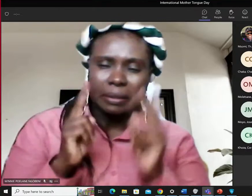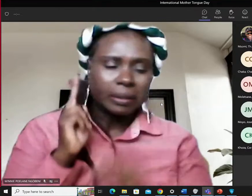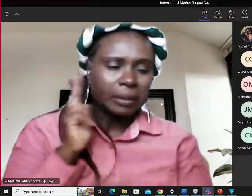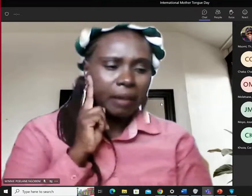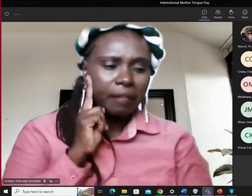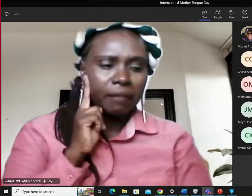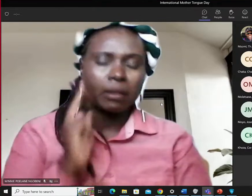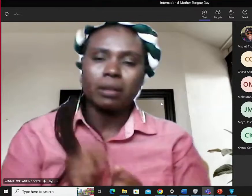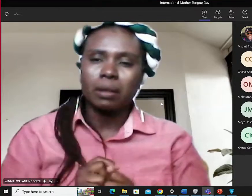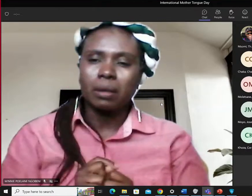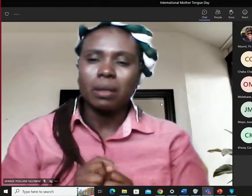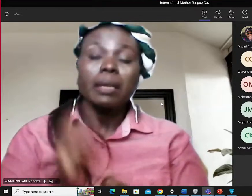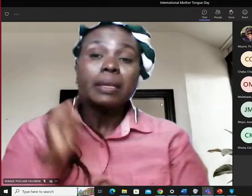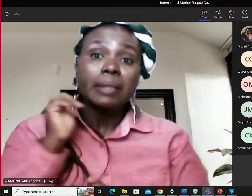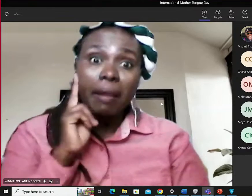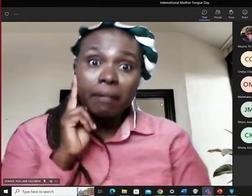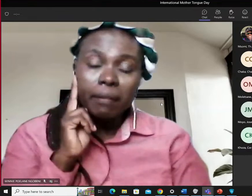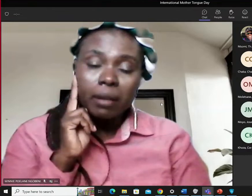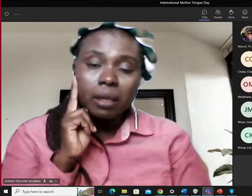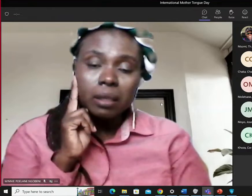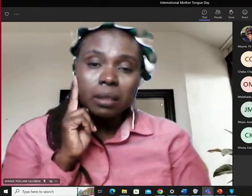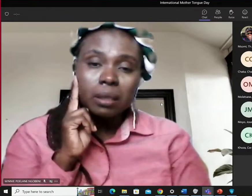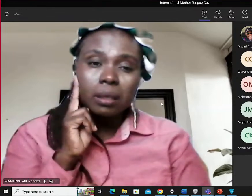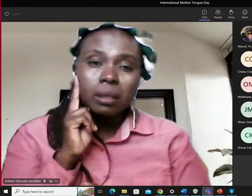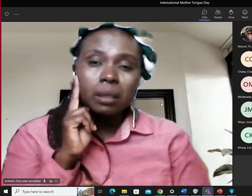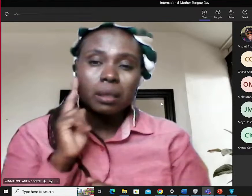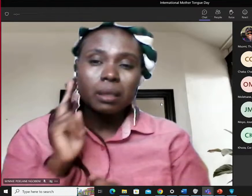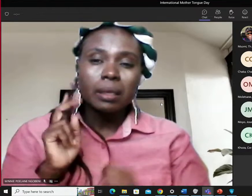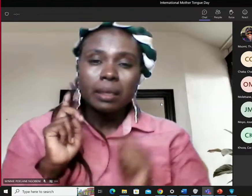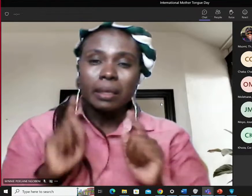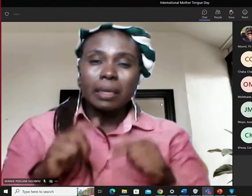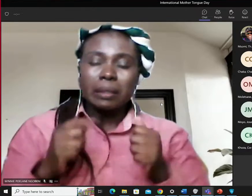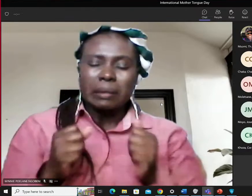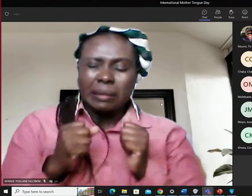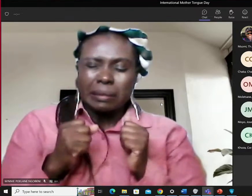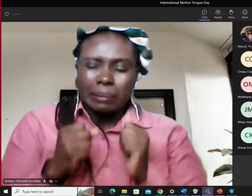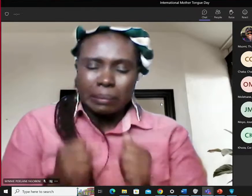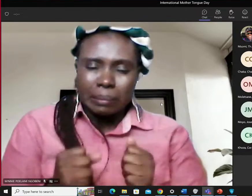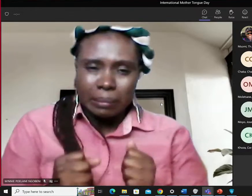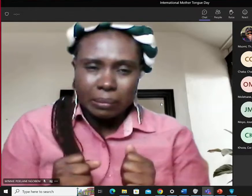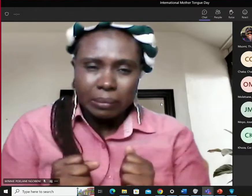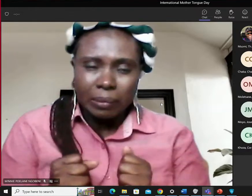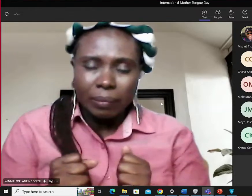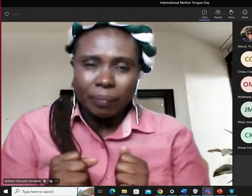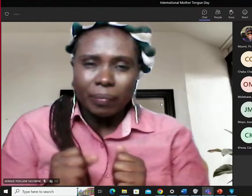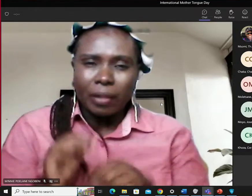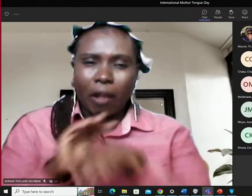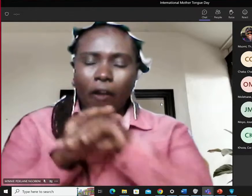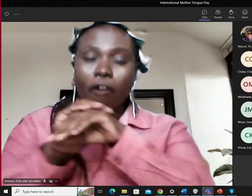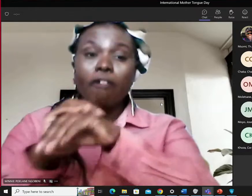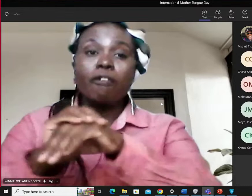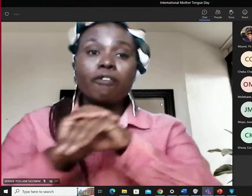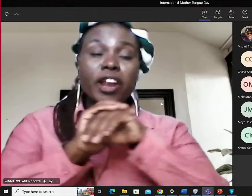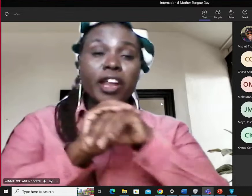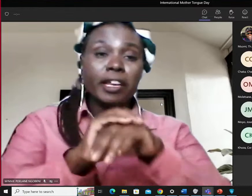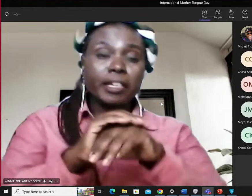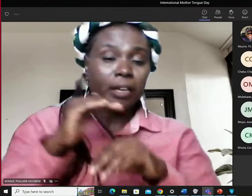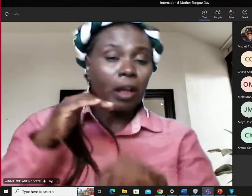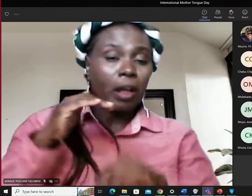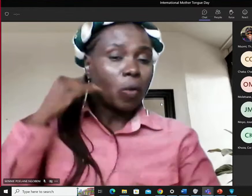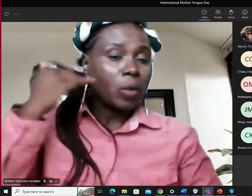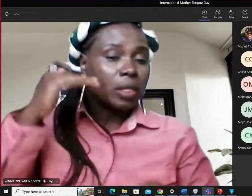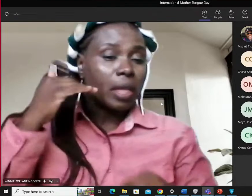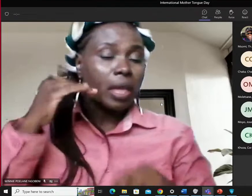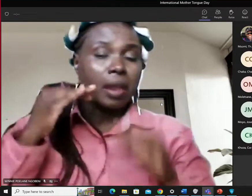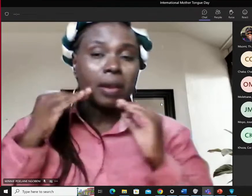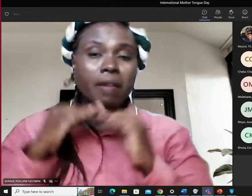Deafness makes it difficult to cultivate friendships with hearing parents and with hearing